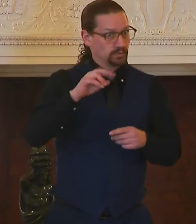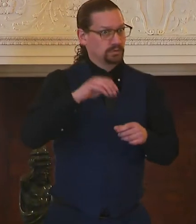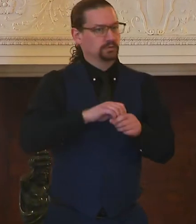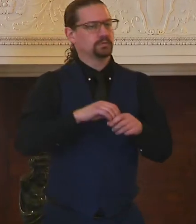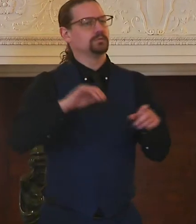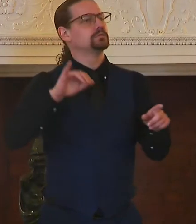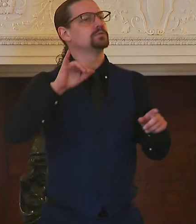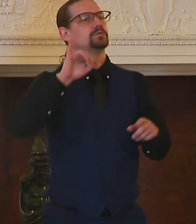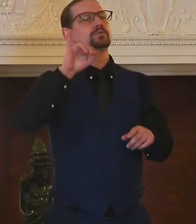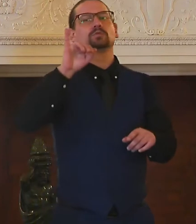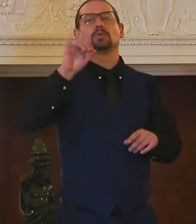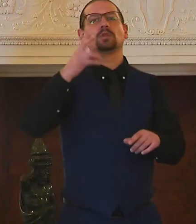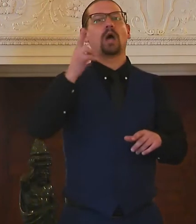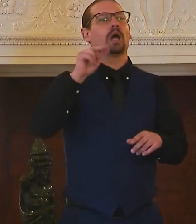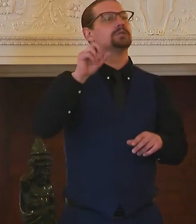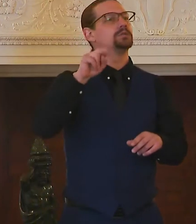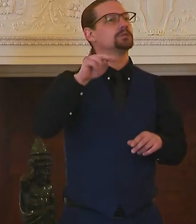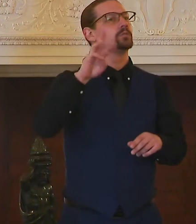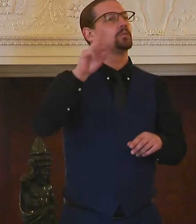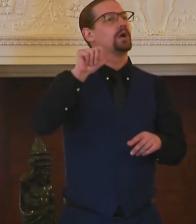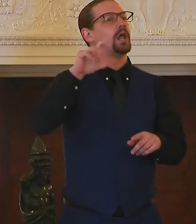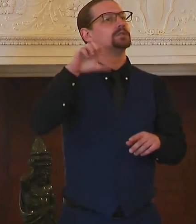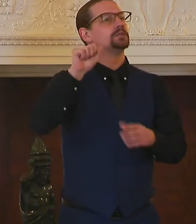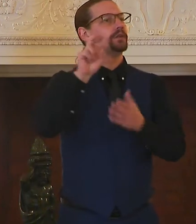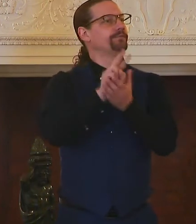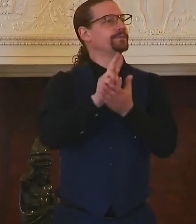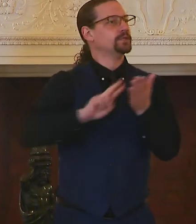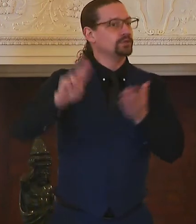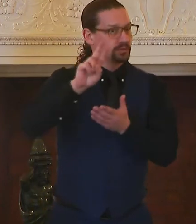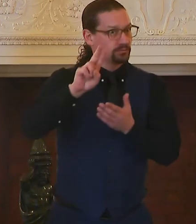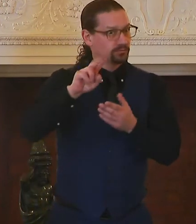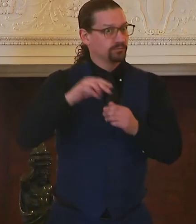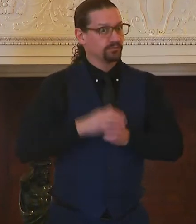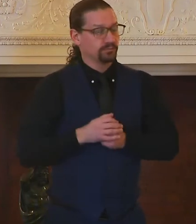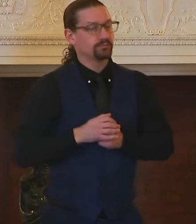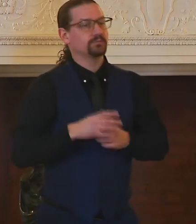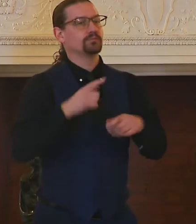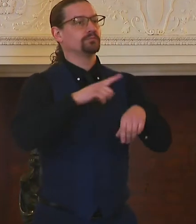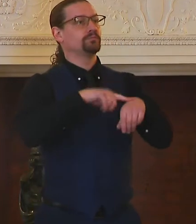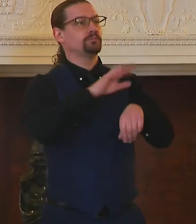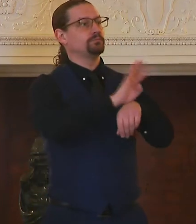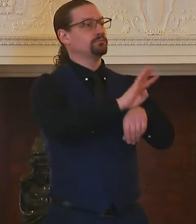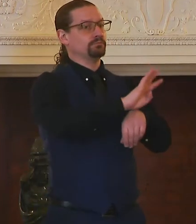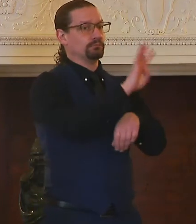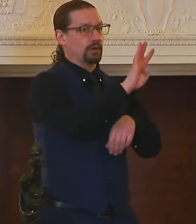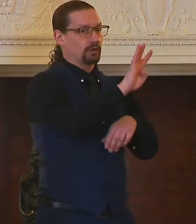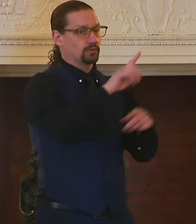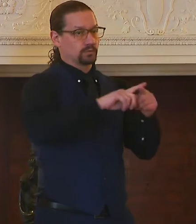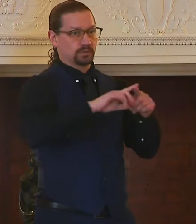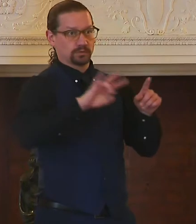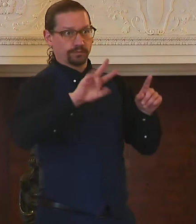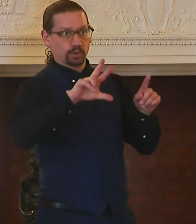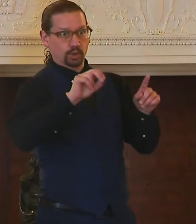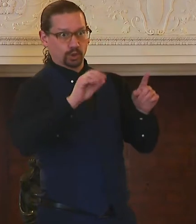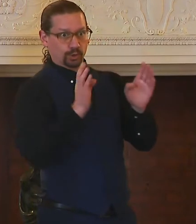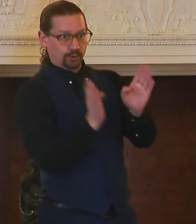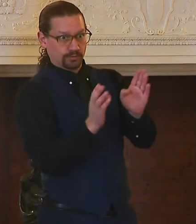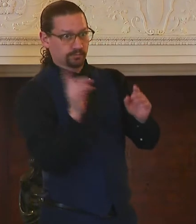Harborside campus, from 4 to 7:30 p.m. at the Lincoln Middle School,